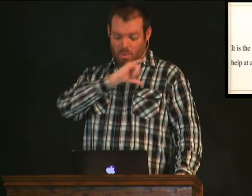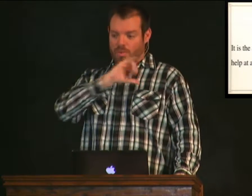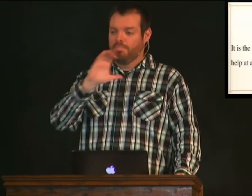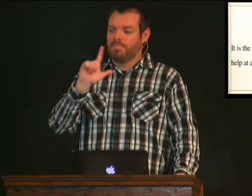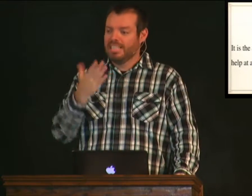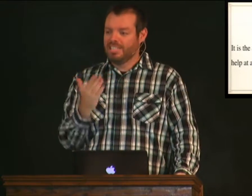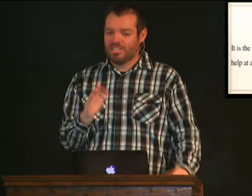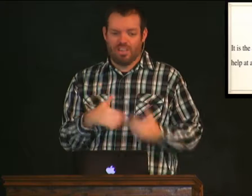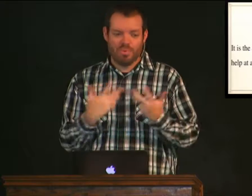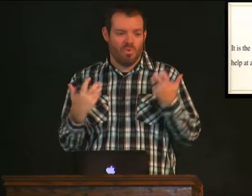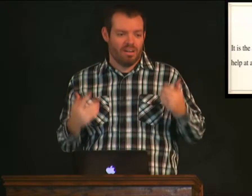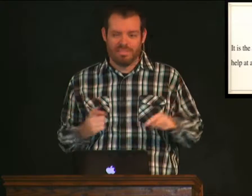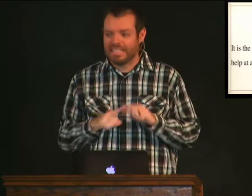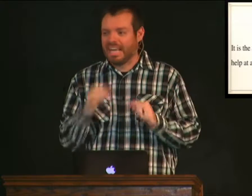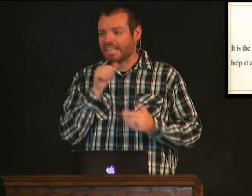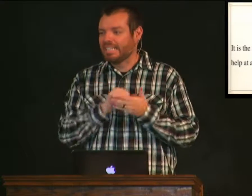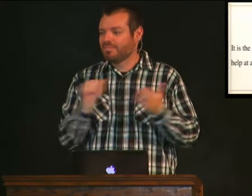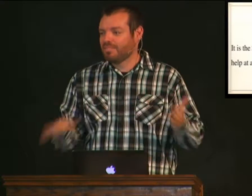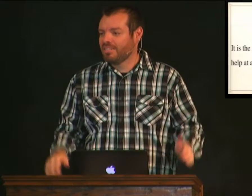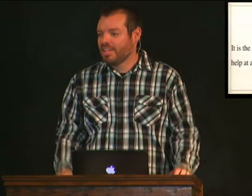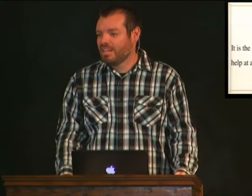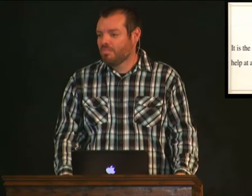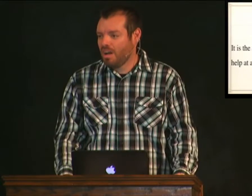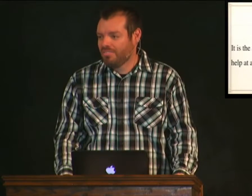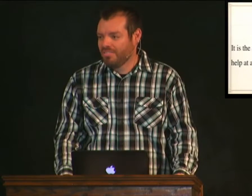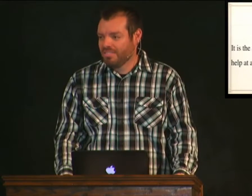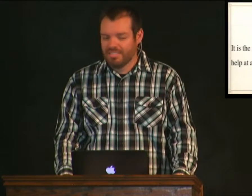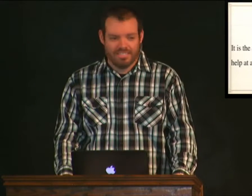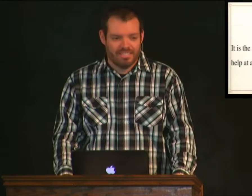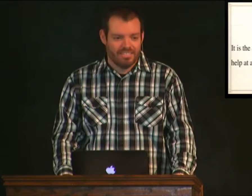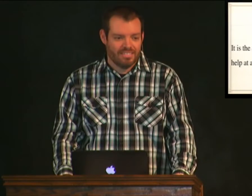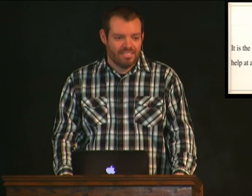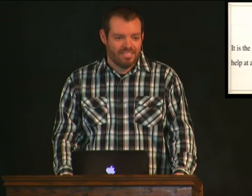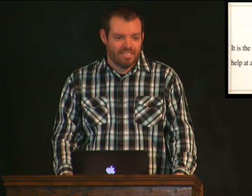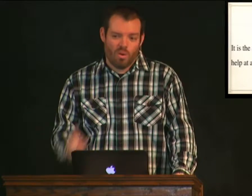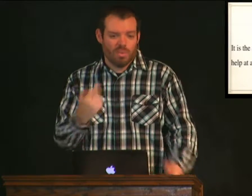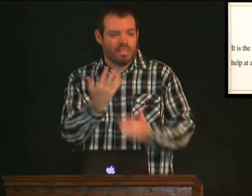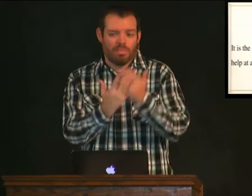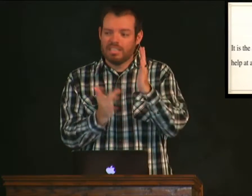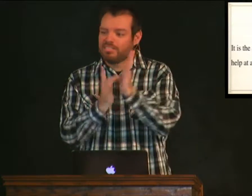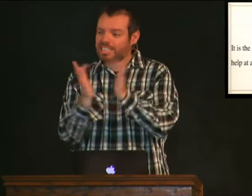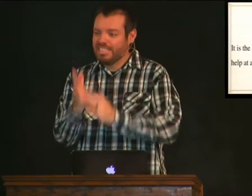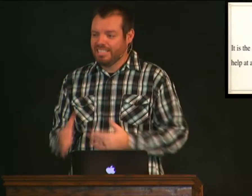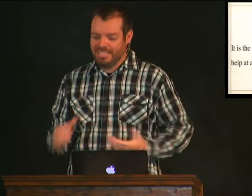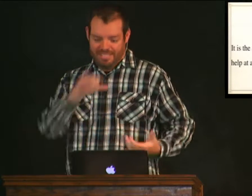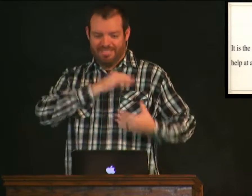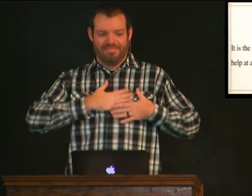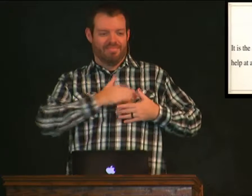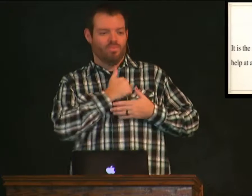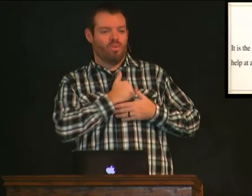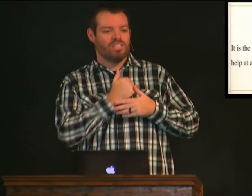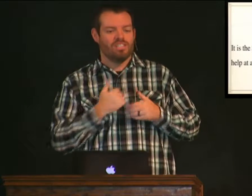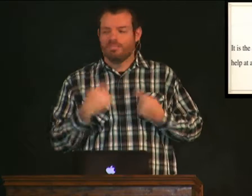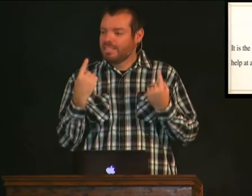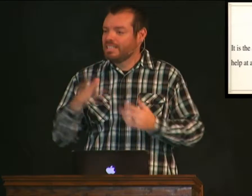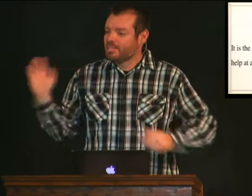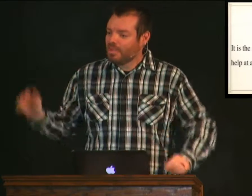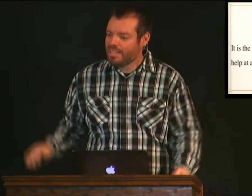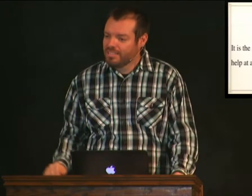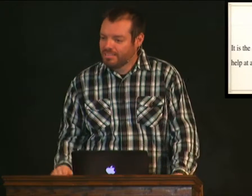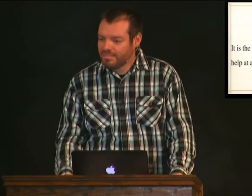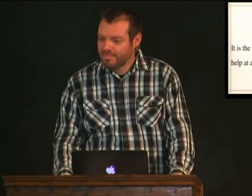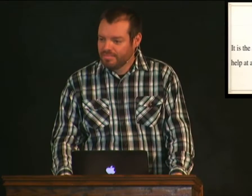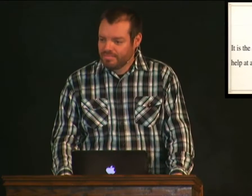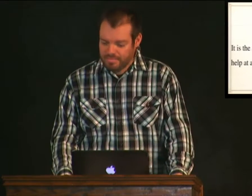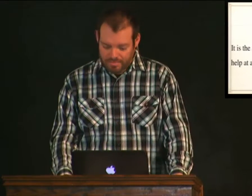I can pour bleach all I want, but it's not going to come off. Only the blood of Jesus can wash the sins